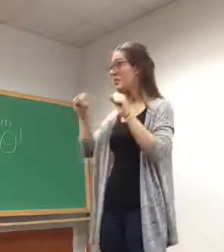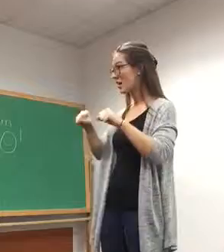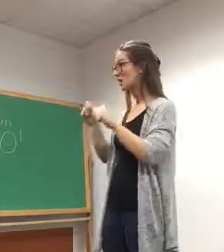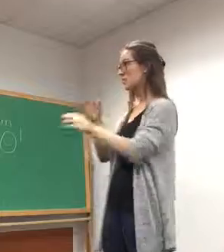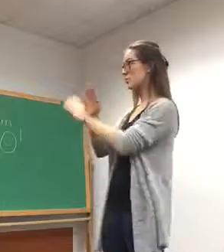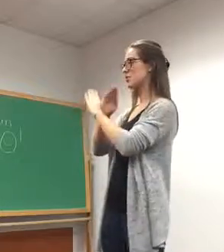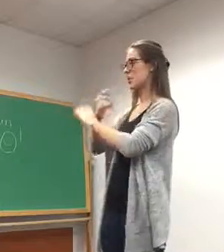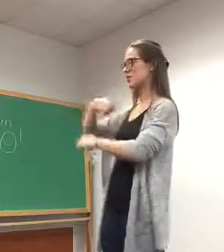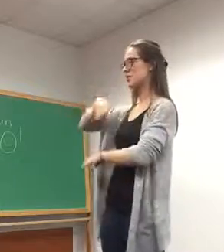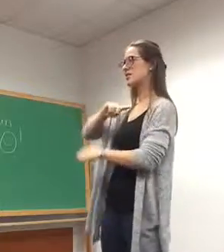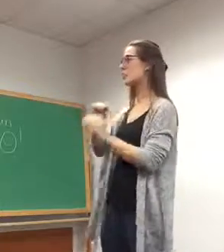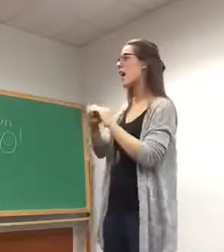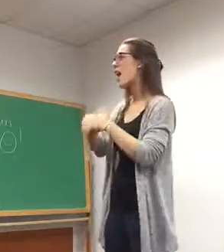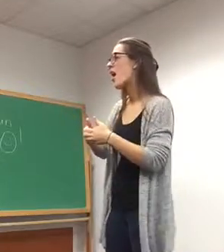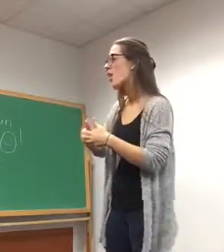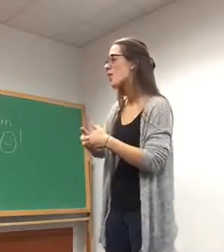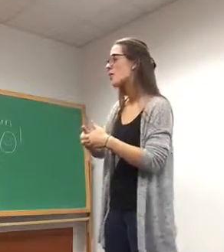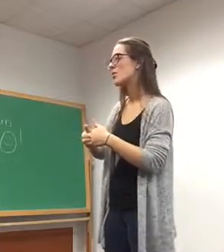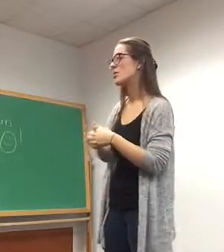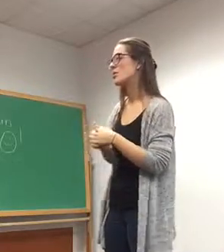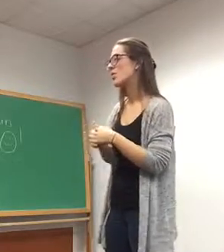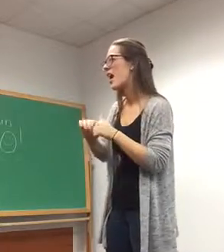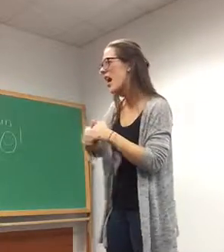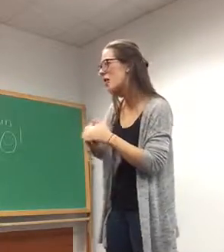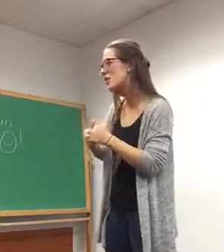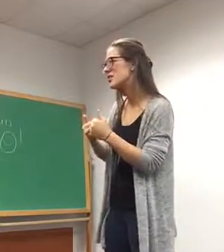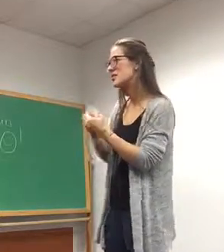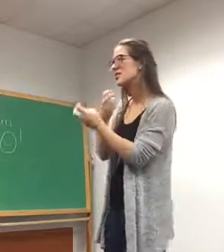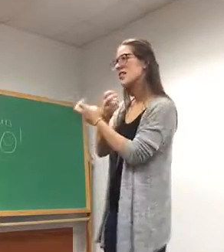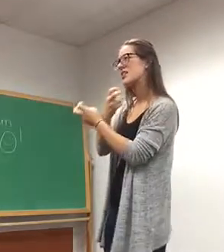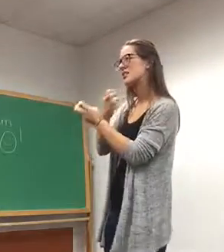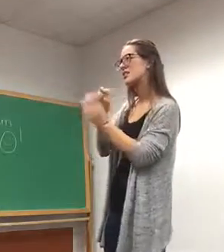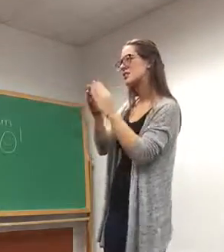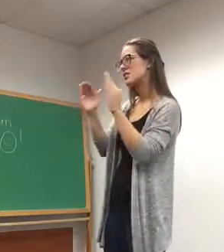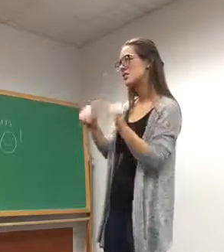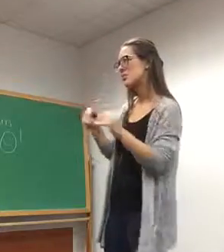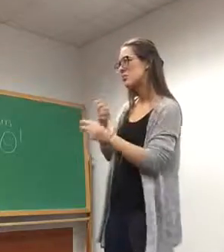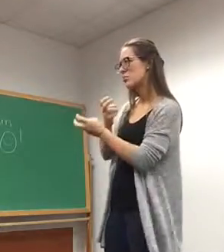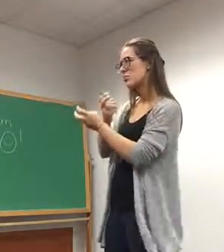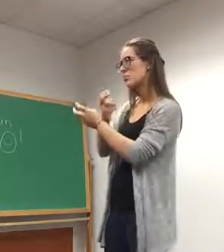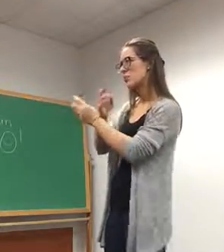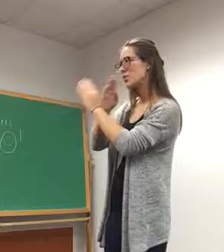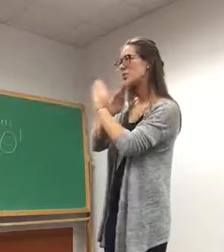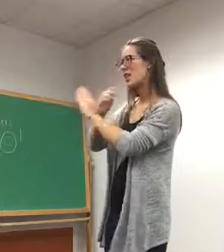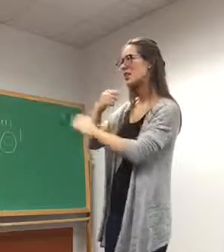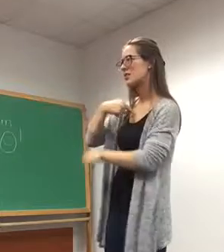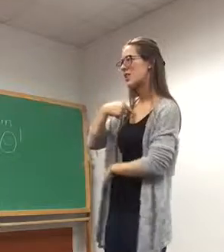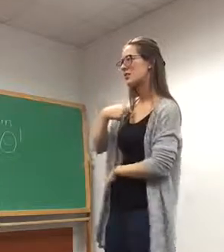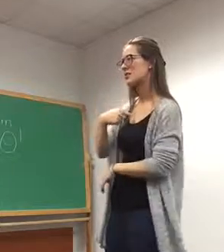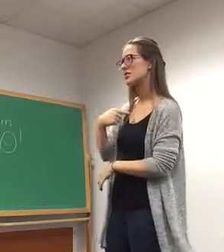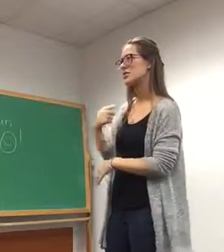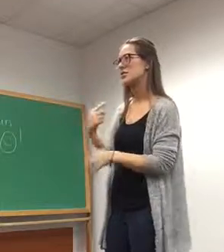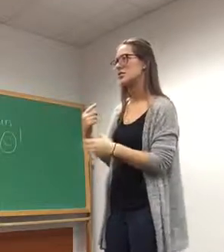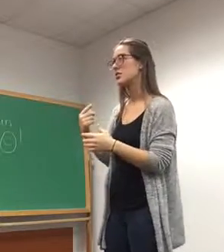us? How does the skeletal system protect us, Daniel? It protects the organs